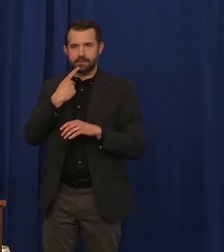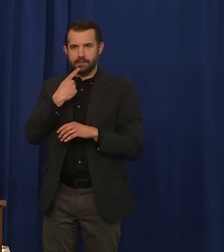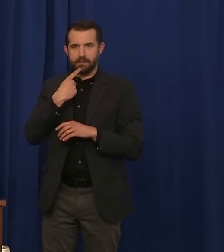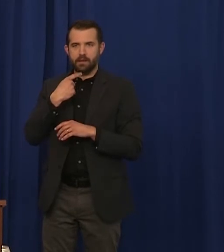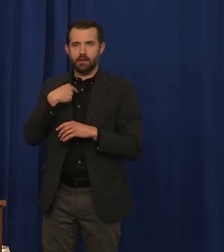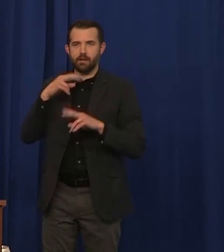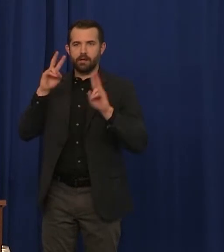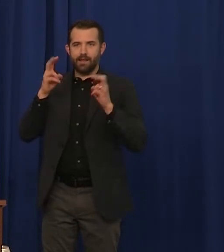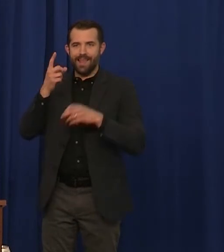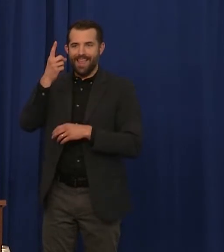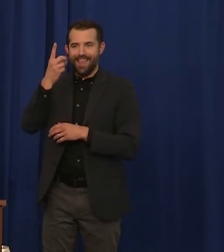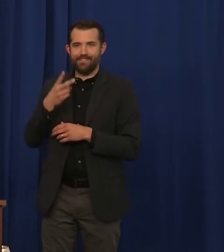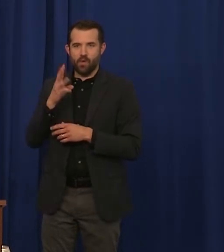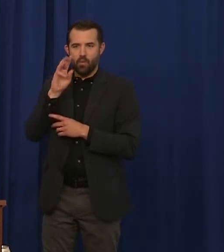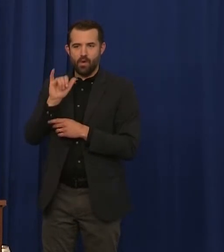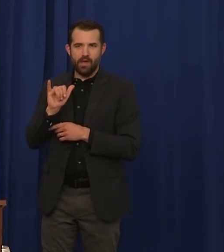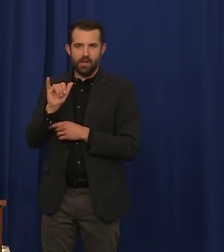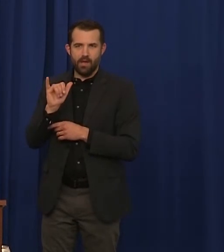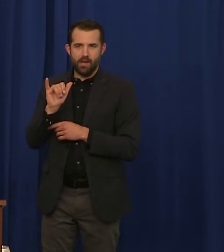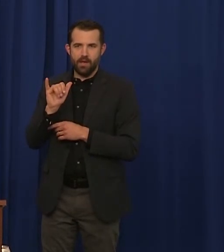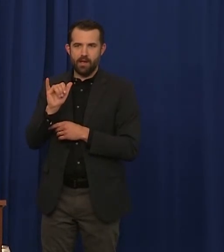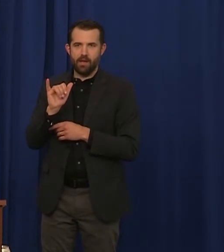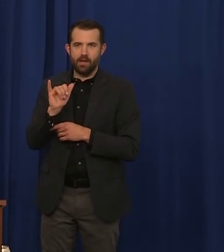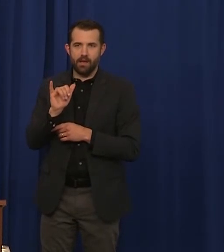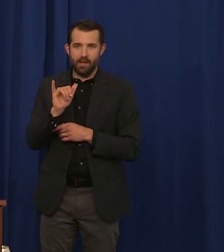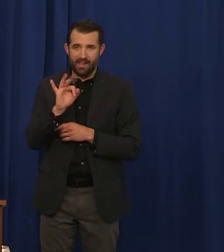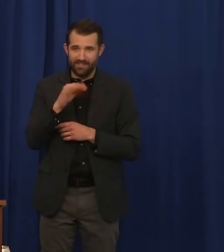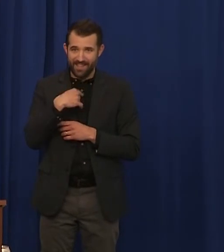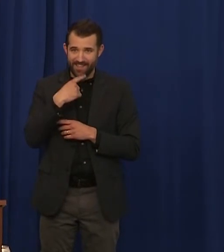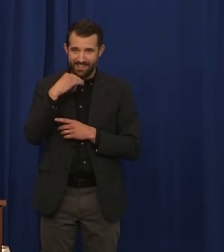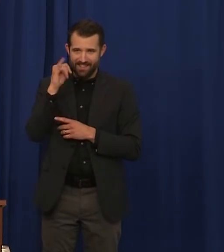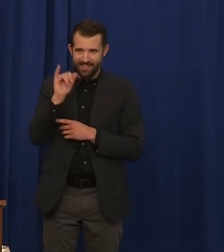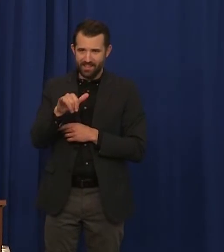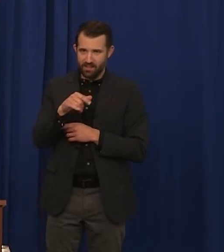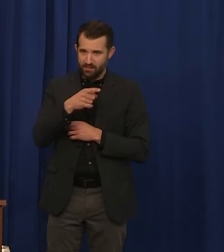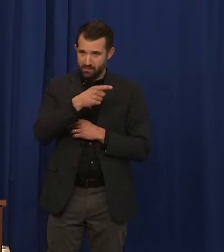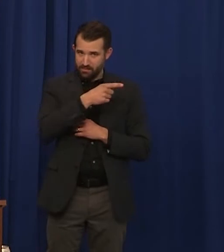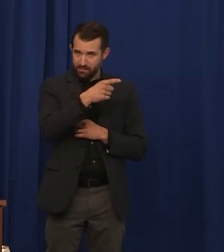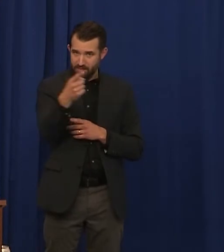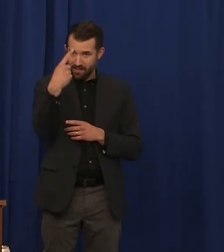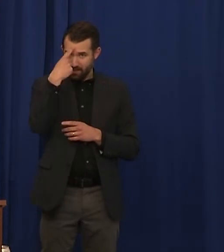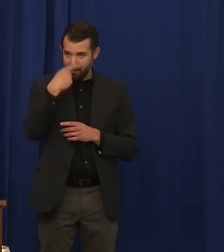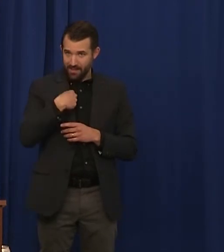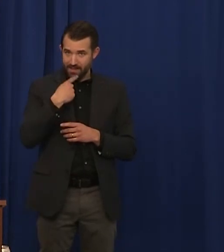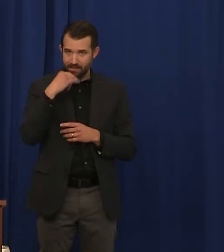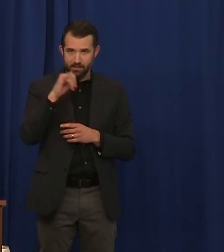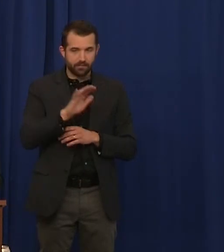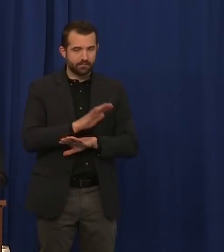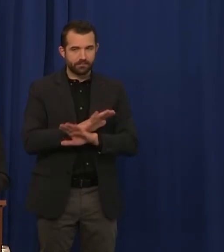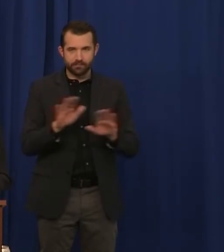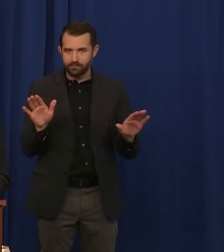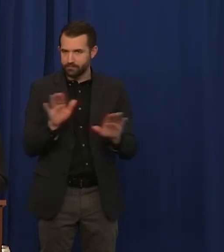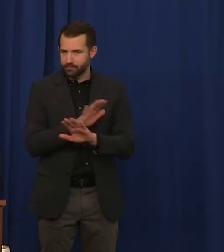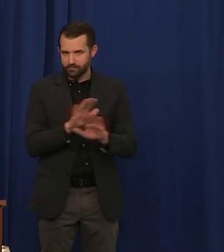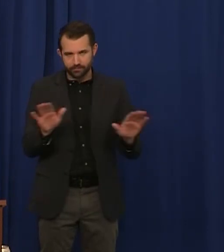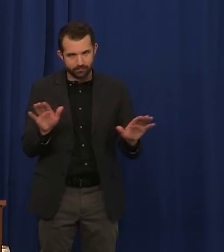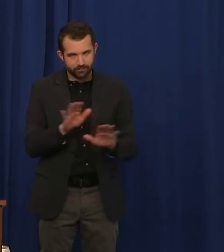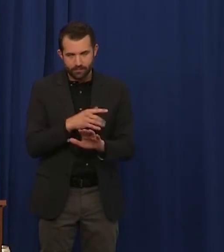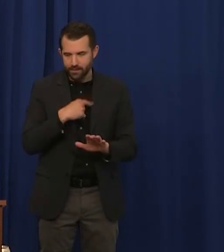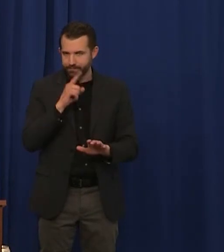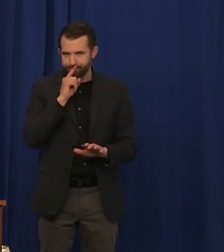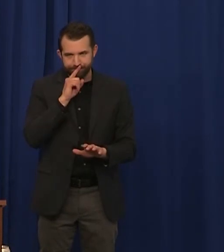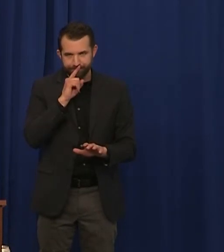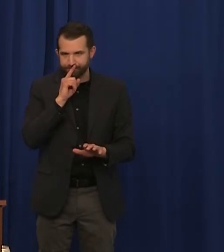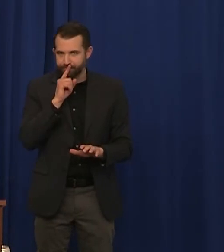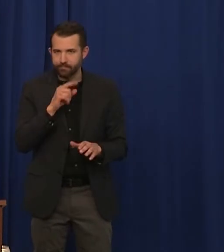halfway through. If I gave you that impression, or if I've given anyone that impression, that is not the case. Although I have a good